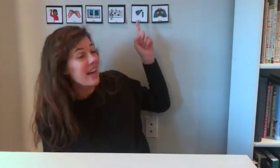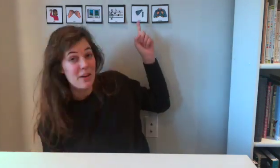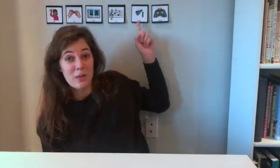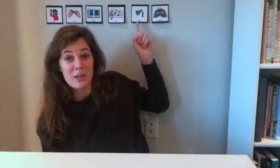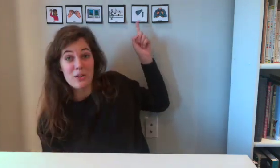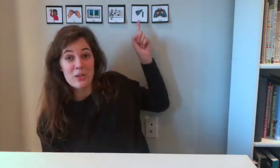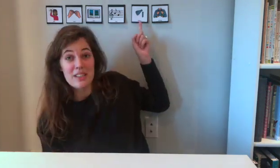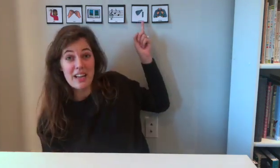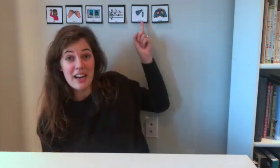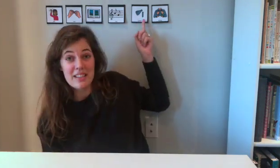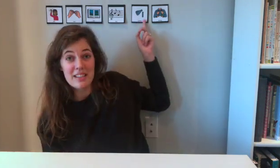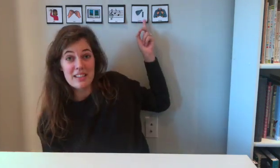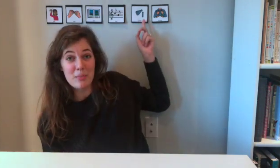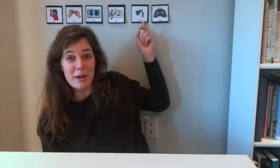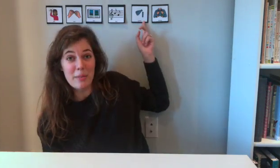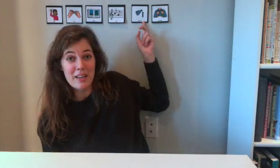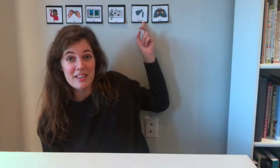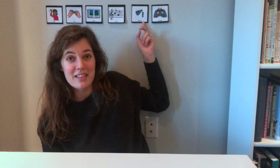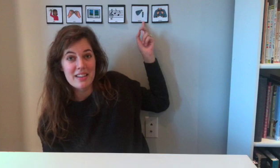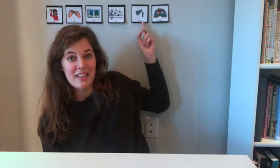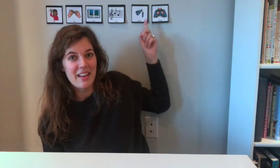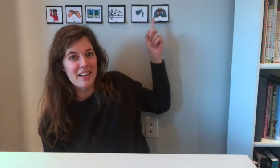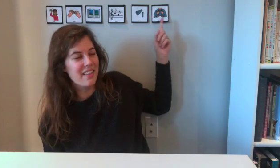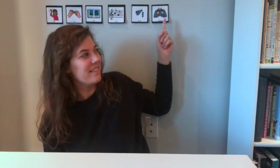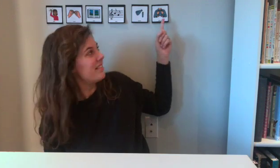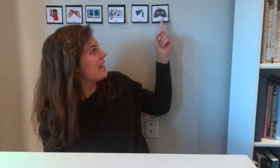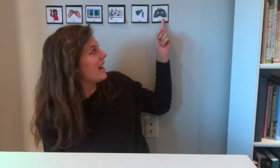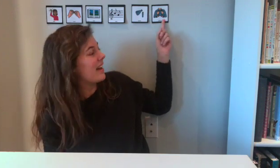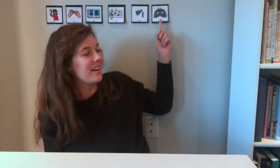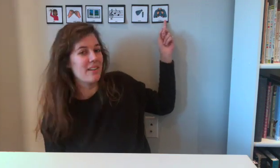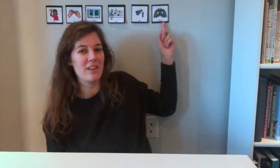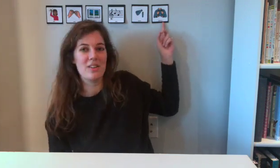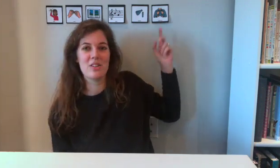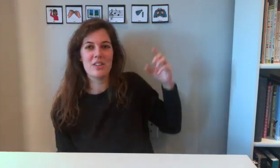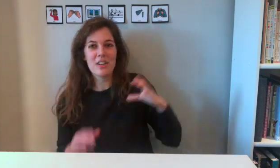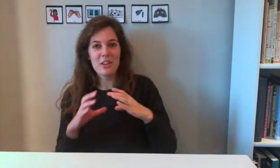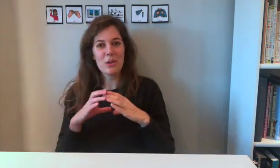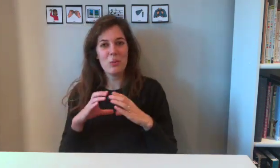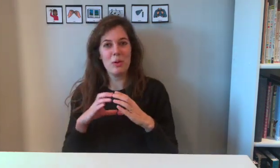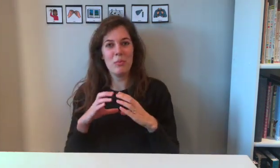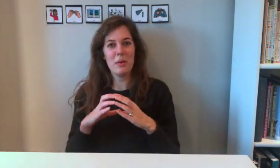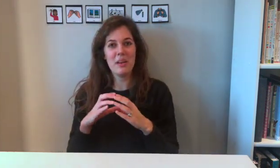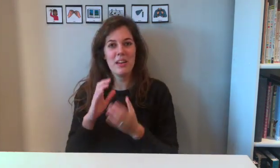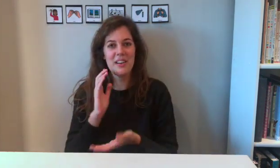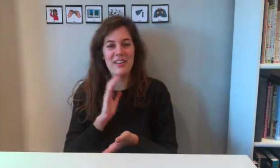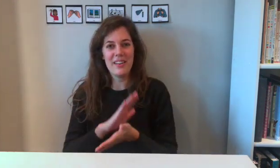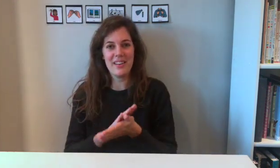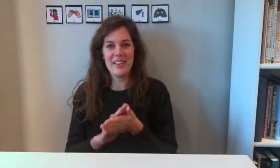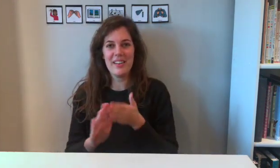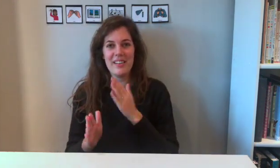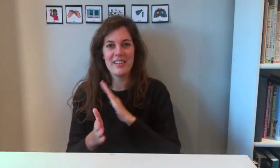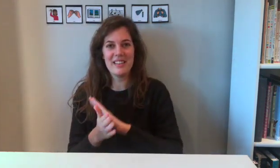we're going to do a science experiment, and then our circle will be all